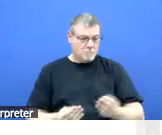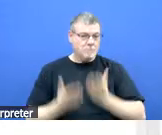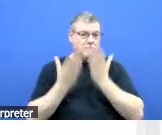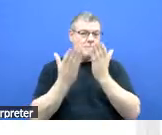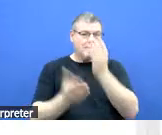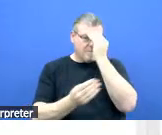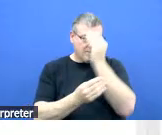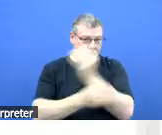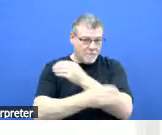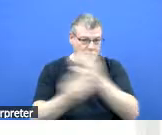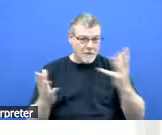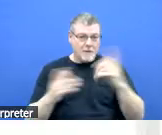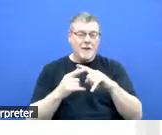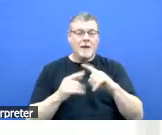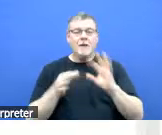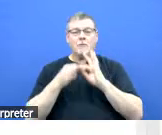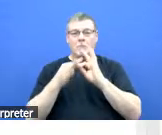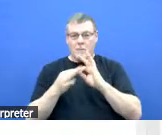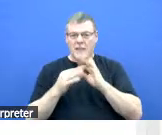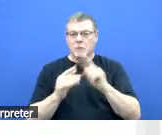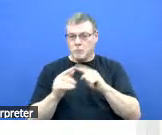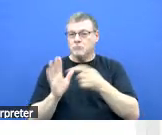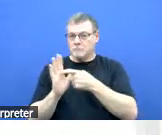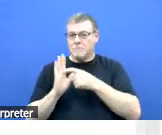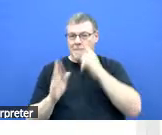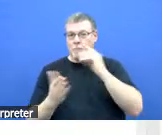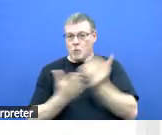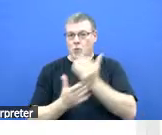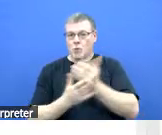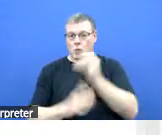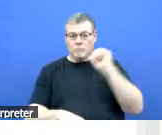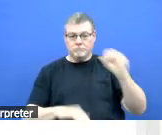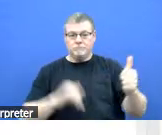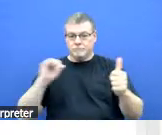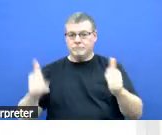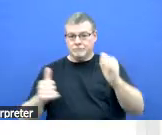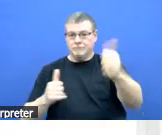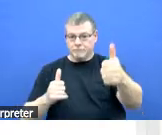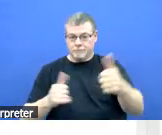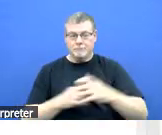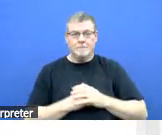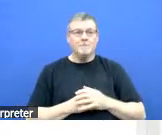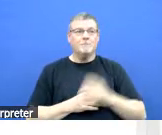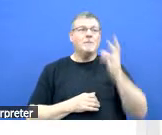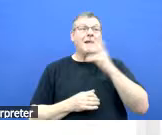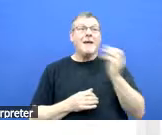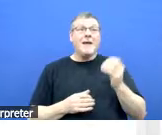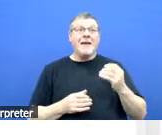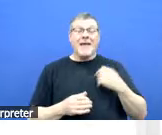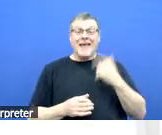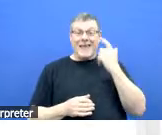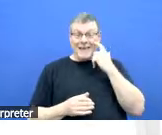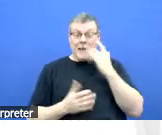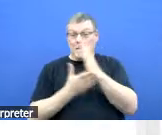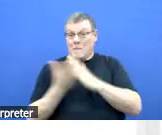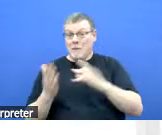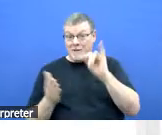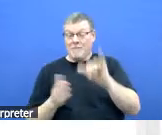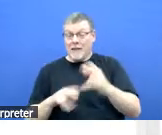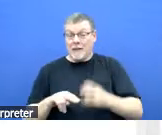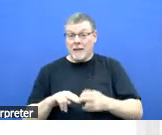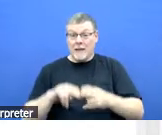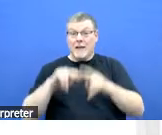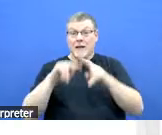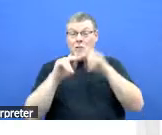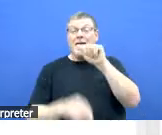it relates to the parking demand of these new uses being introduced. And as I previously mentioned, part of that is an increase